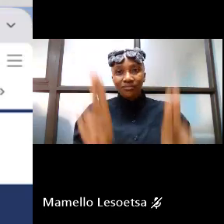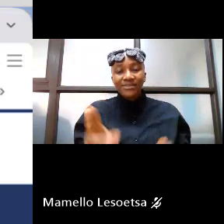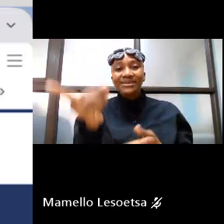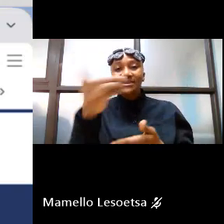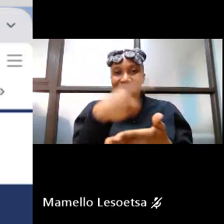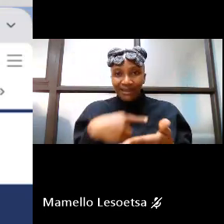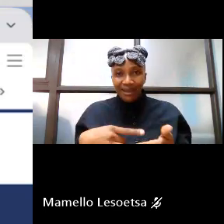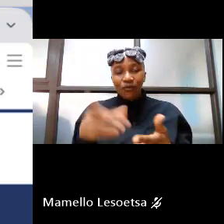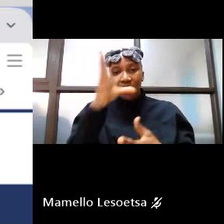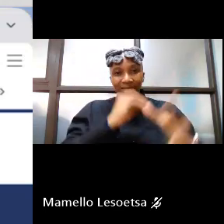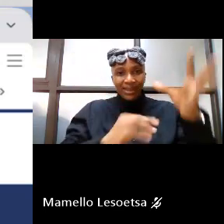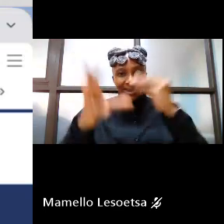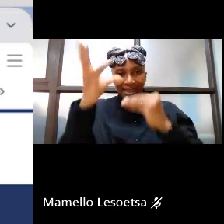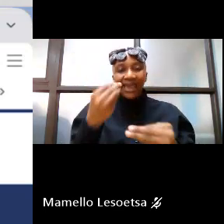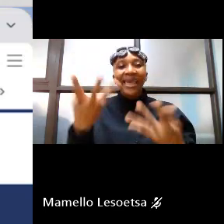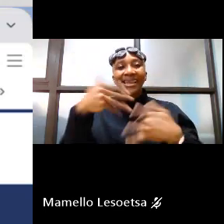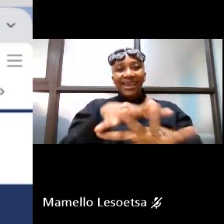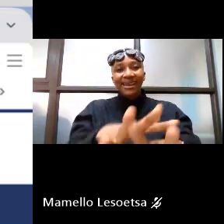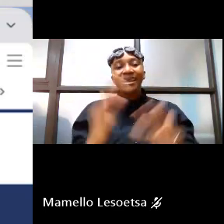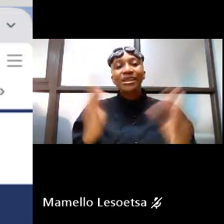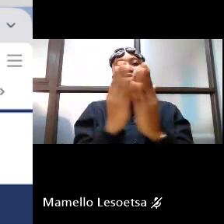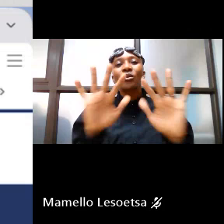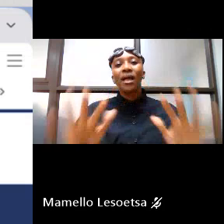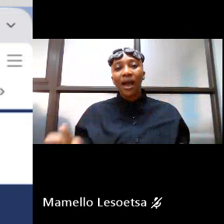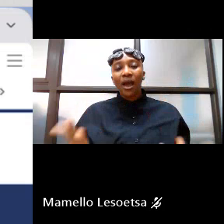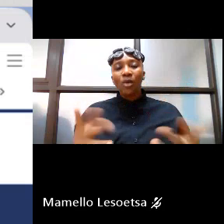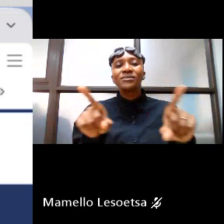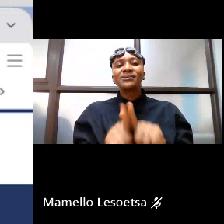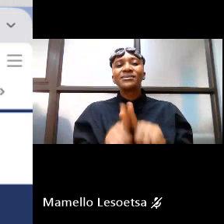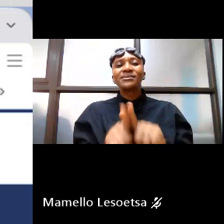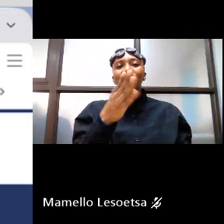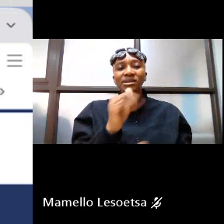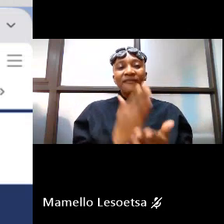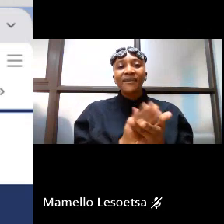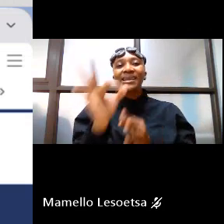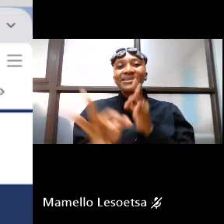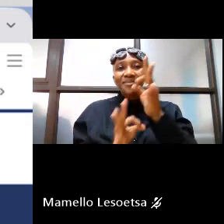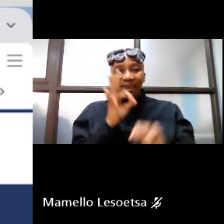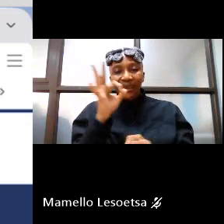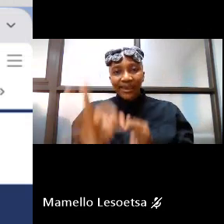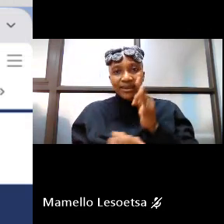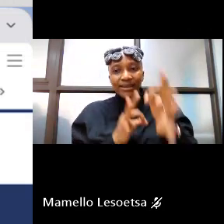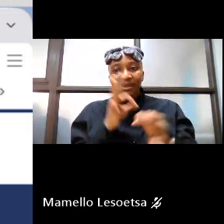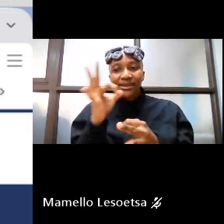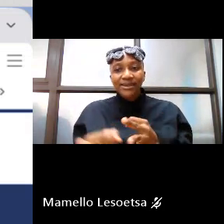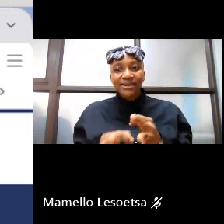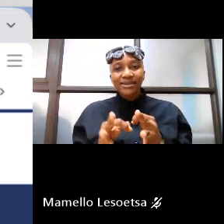school, how that, how you can explain